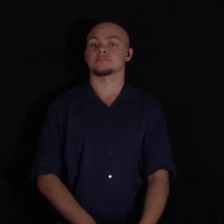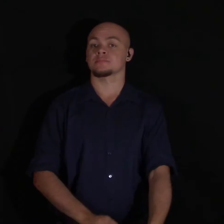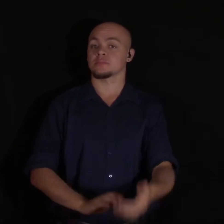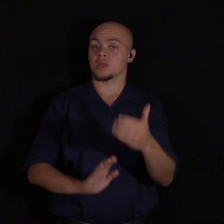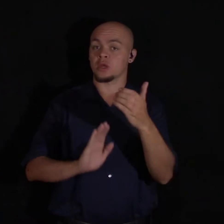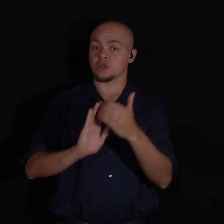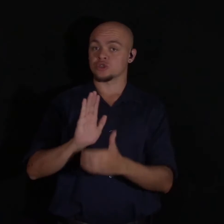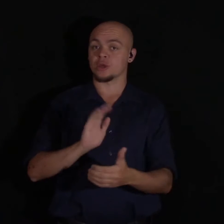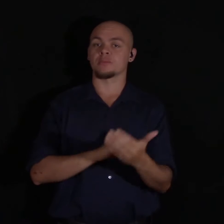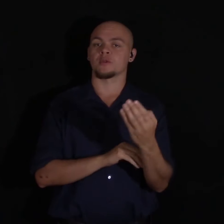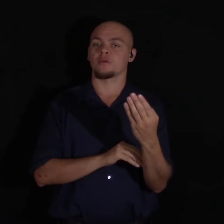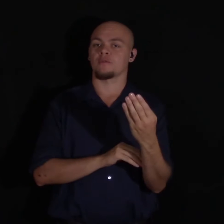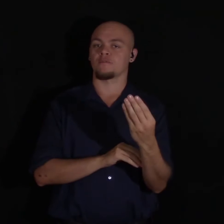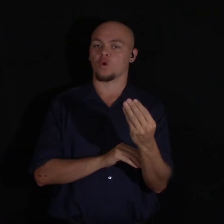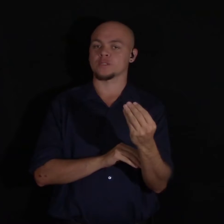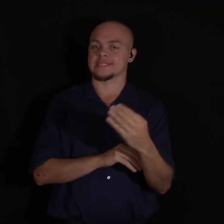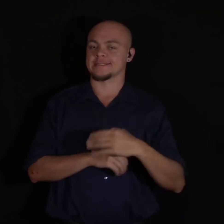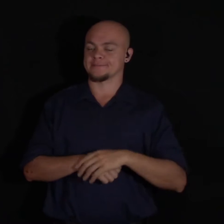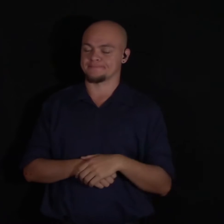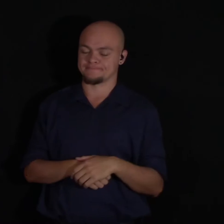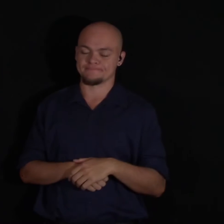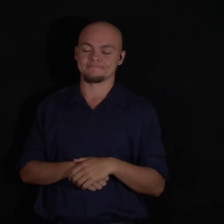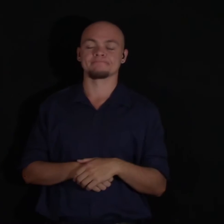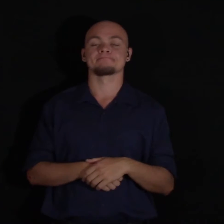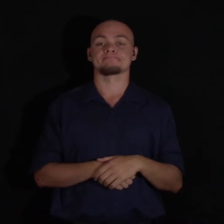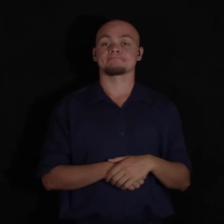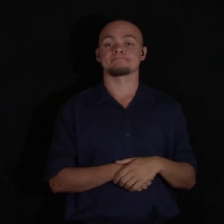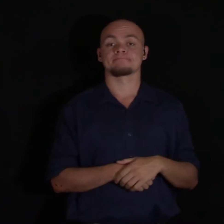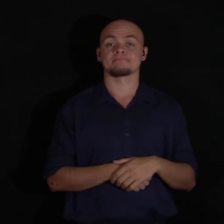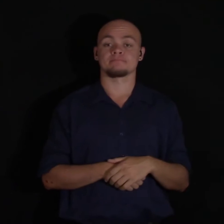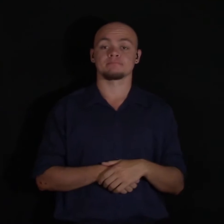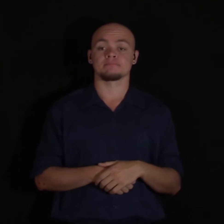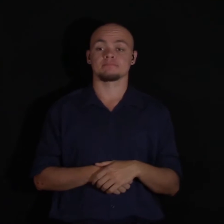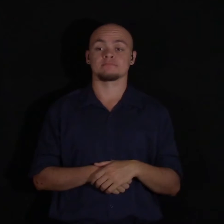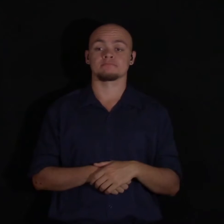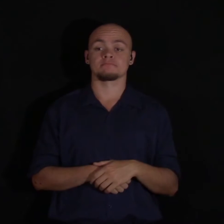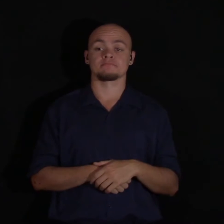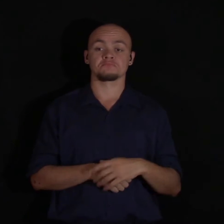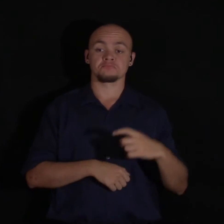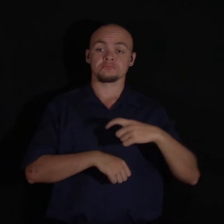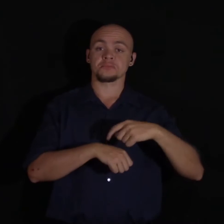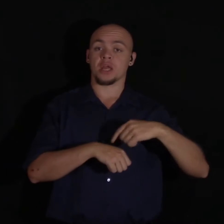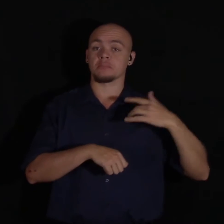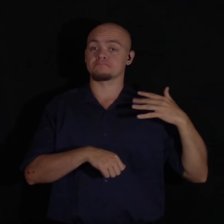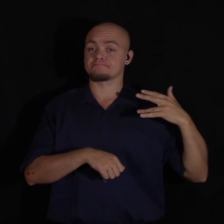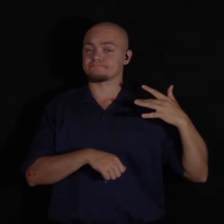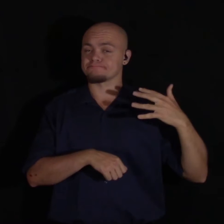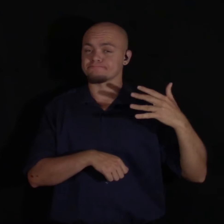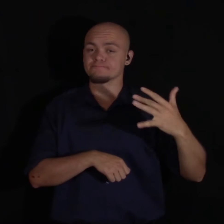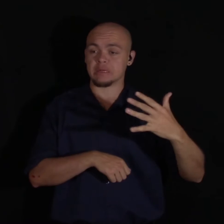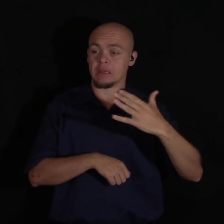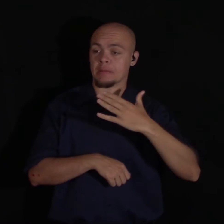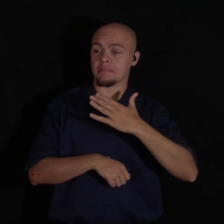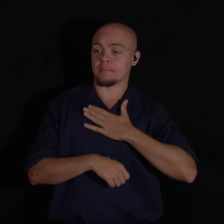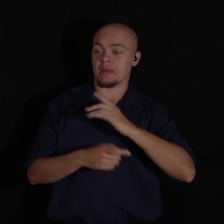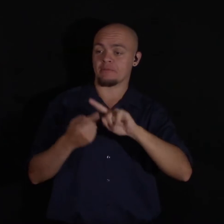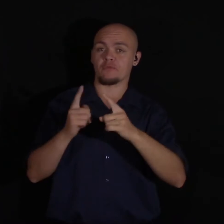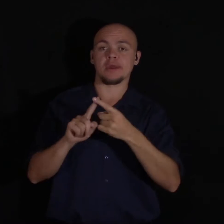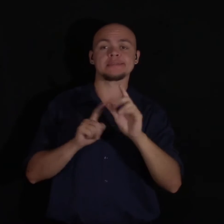Chapter 14. Some time elapsed before I learned the history of my friends. It was one